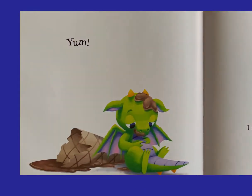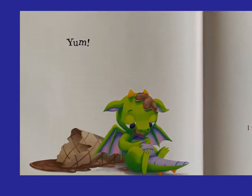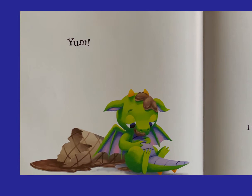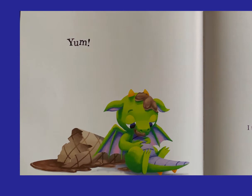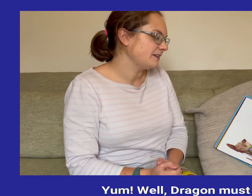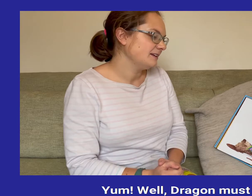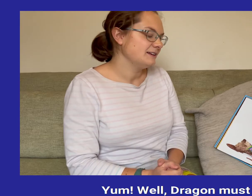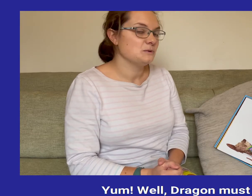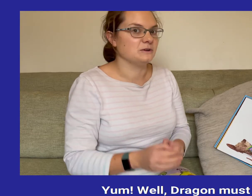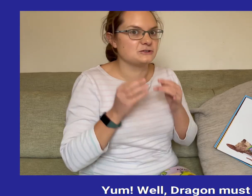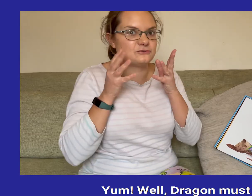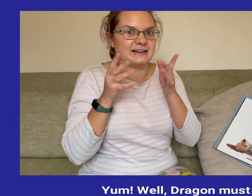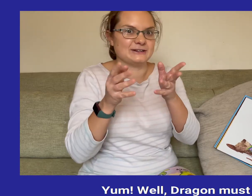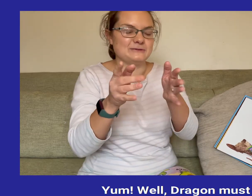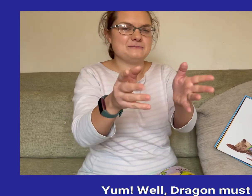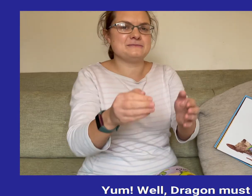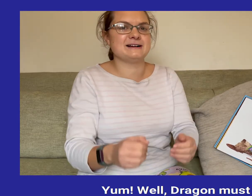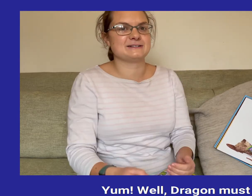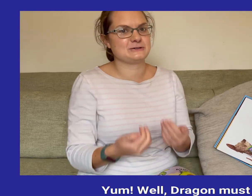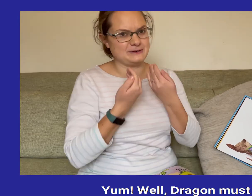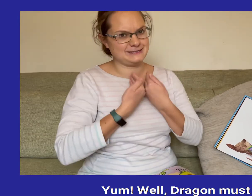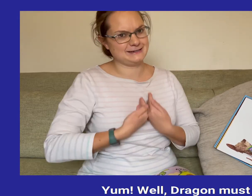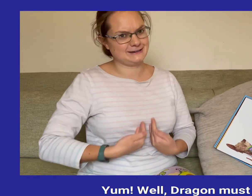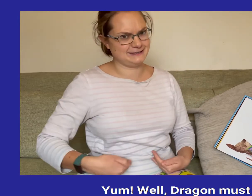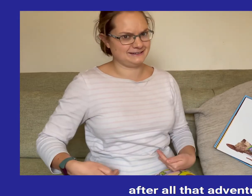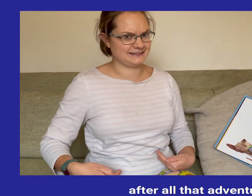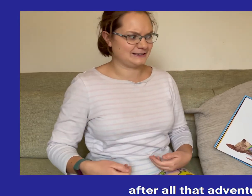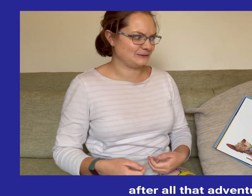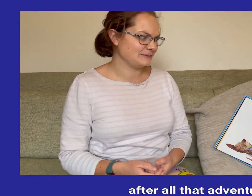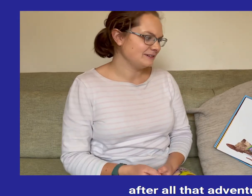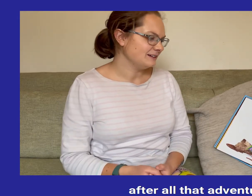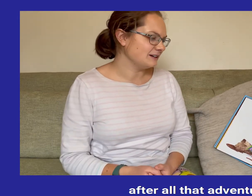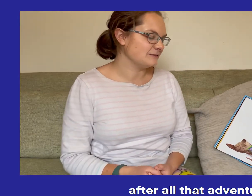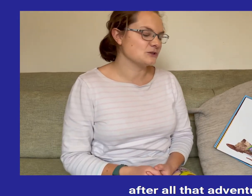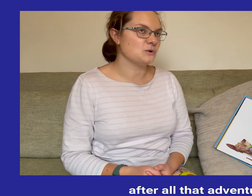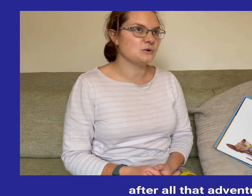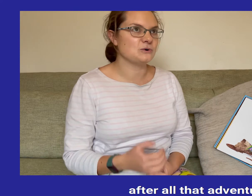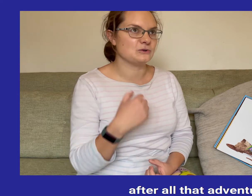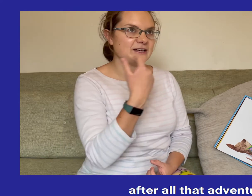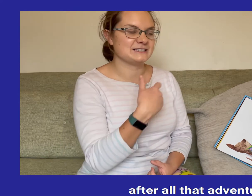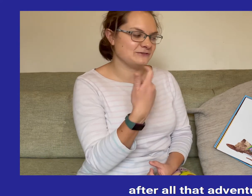Yum! Well, dragon must be tired now after all that